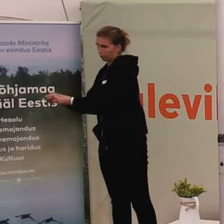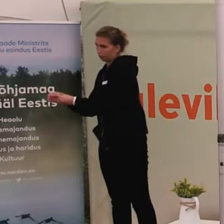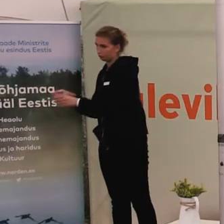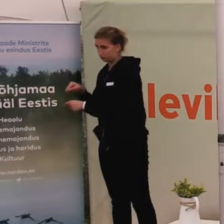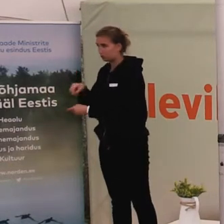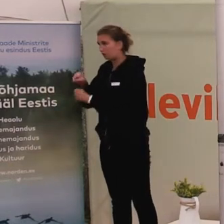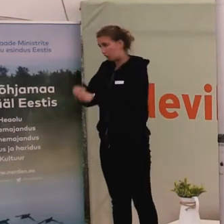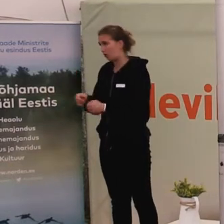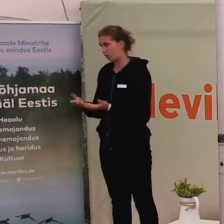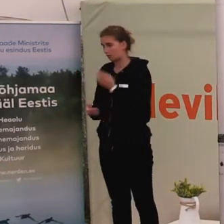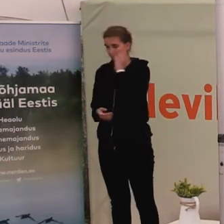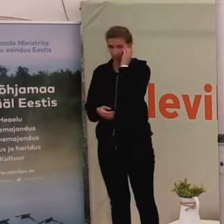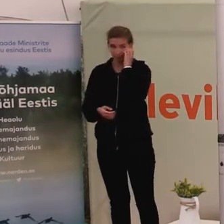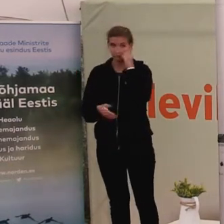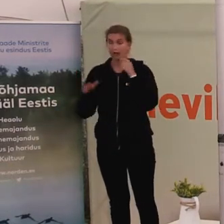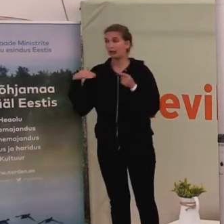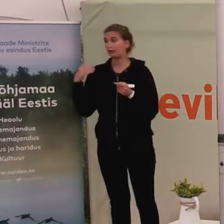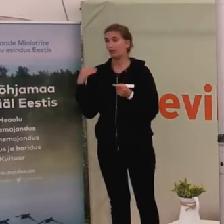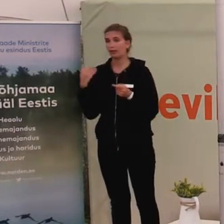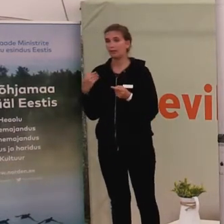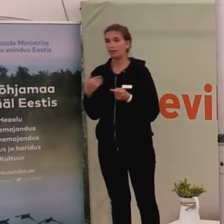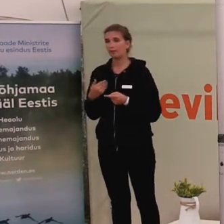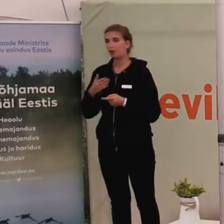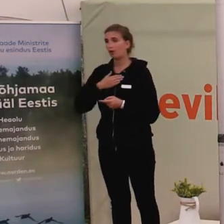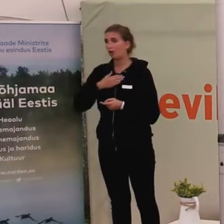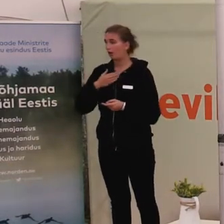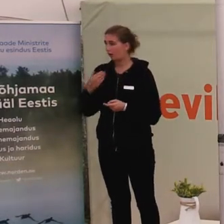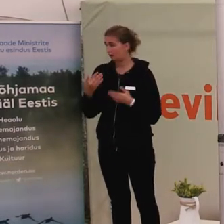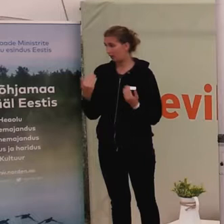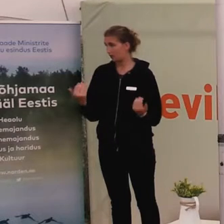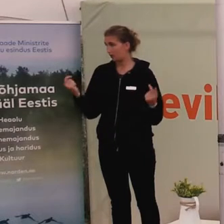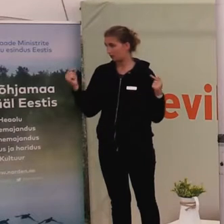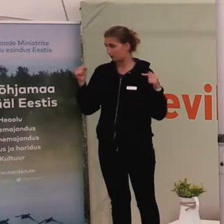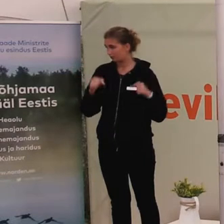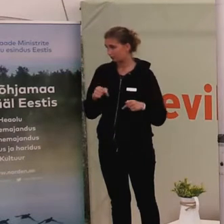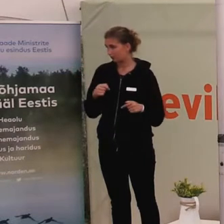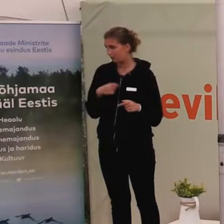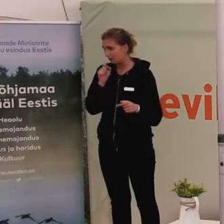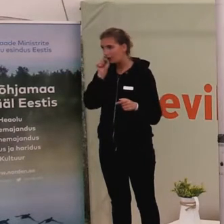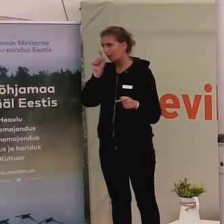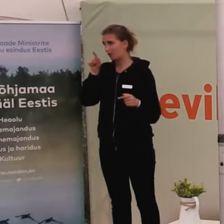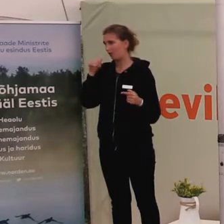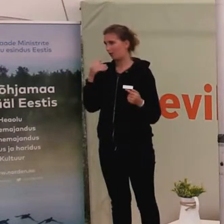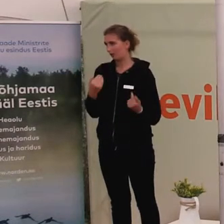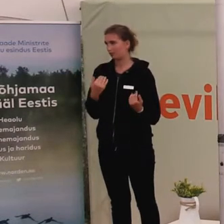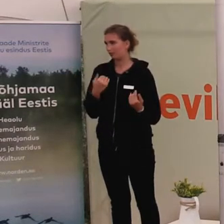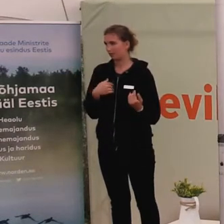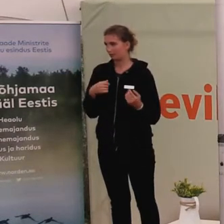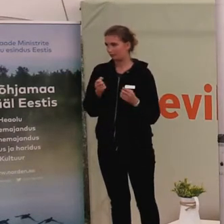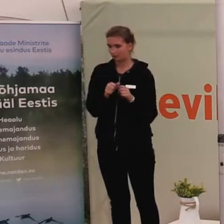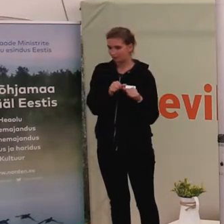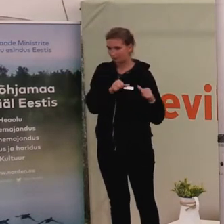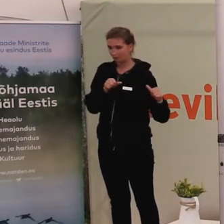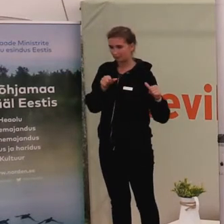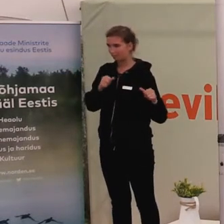the back. Yes, hello. Thank you for being here today. It's rare that we come across such a skilled and well-informed panel.